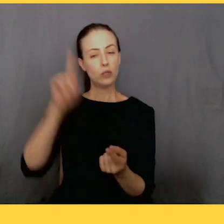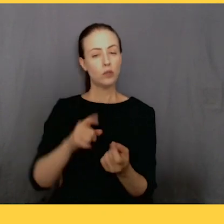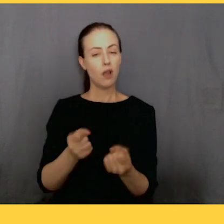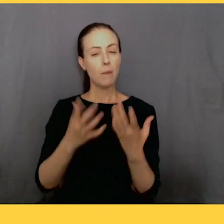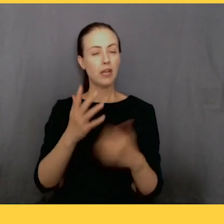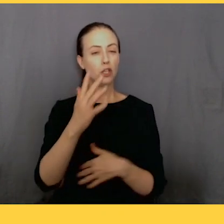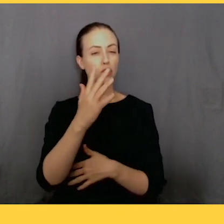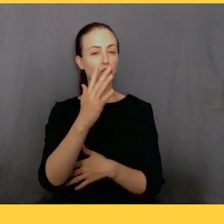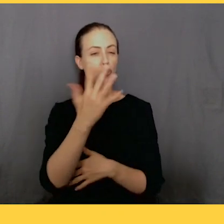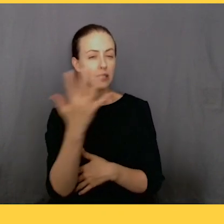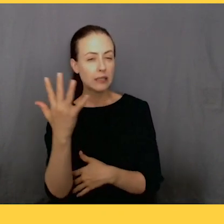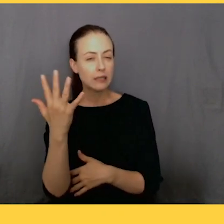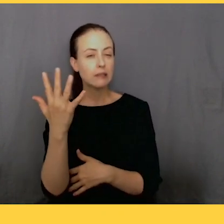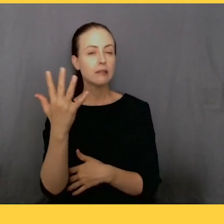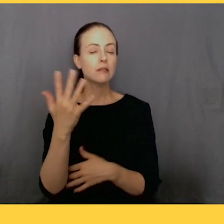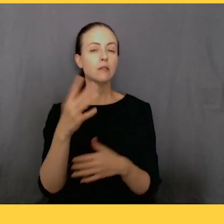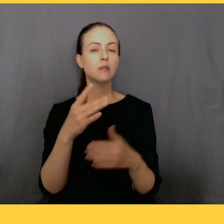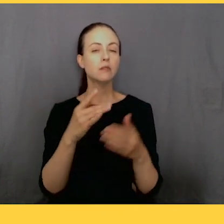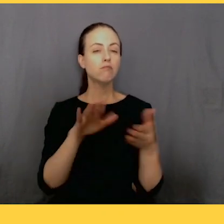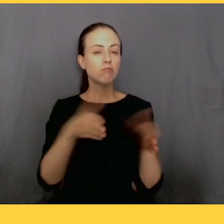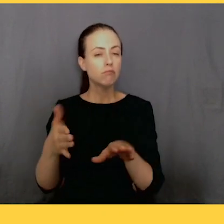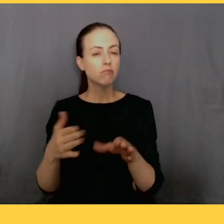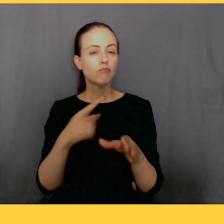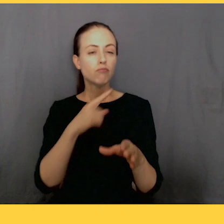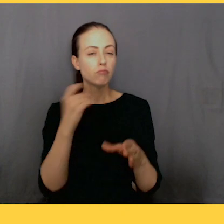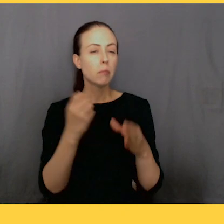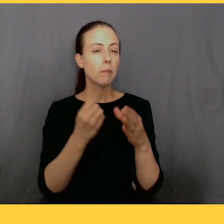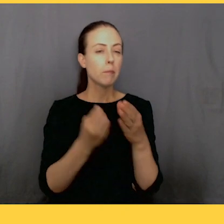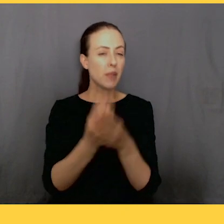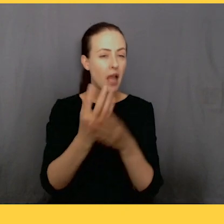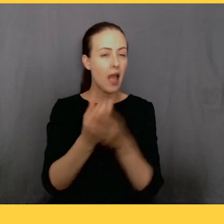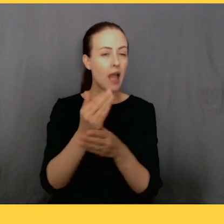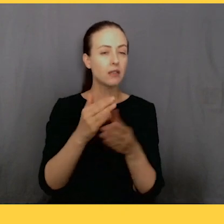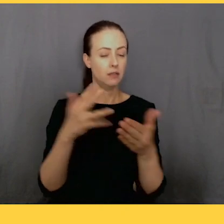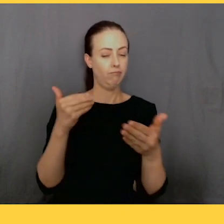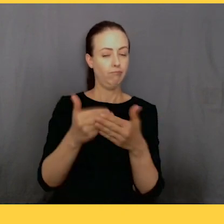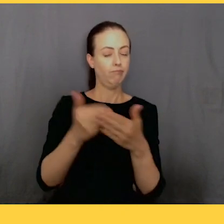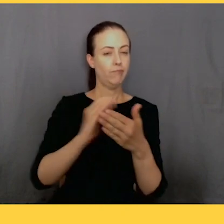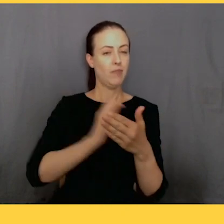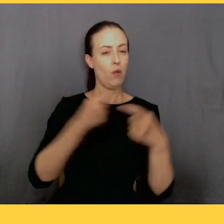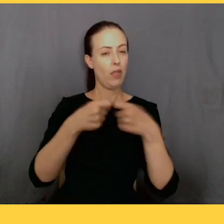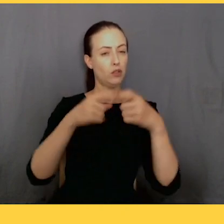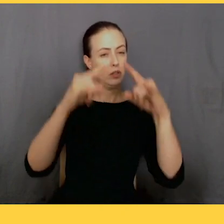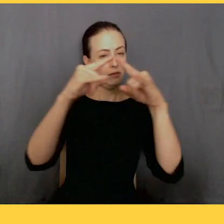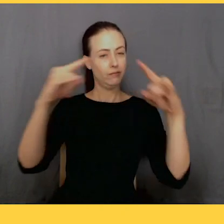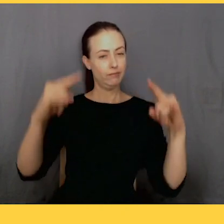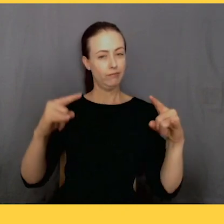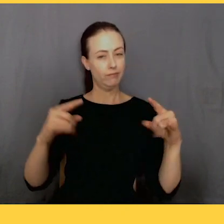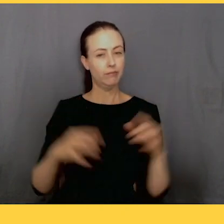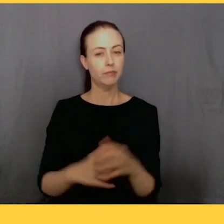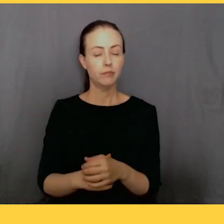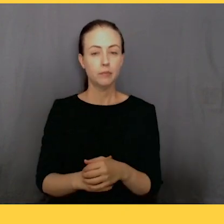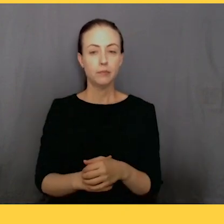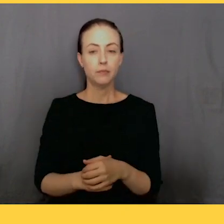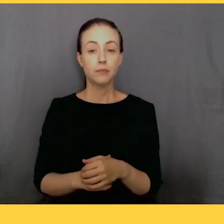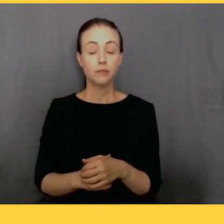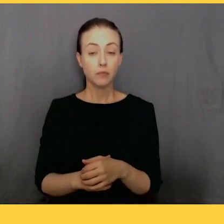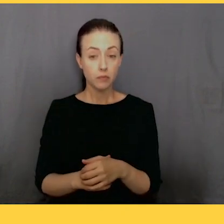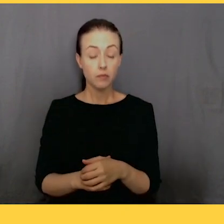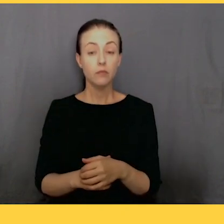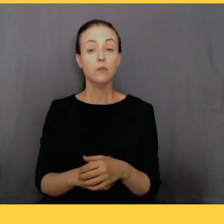the oxygen, but we certainly can get better at predicting weather conditions. So I'll talk more about that a bit later. But so